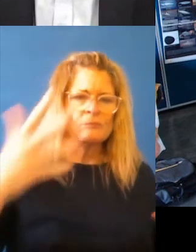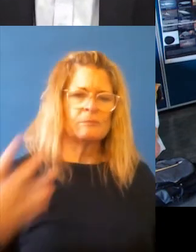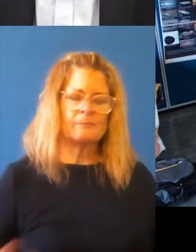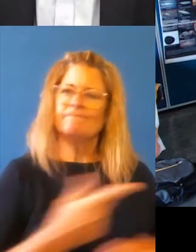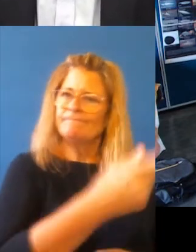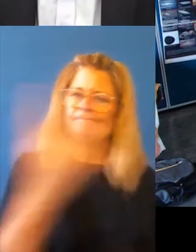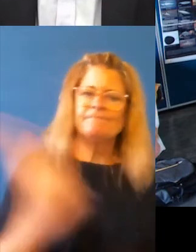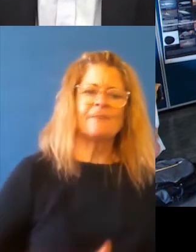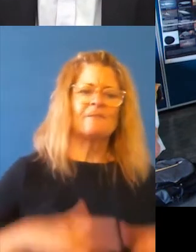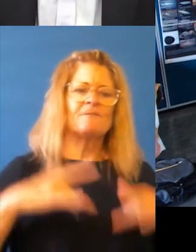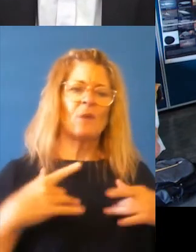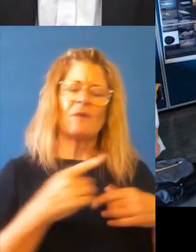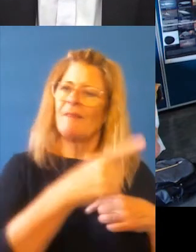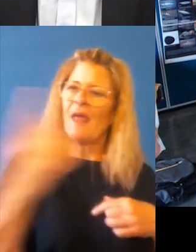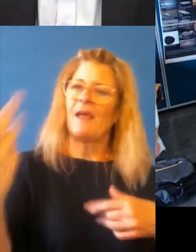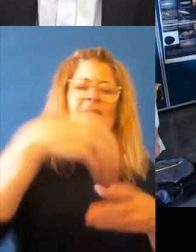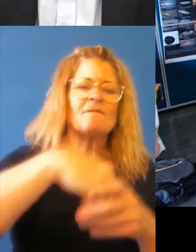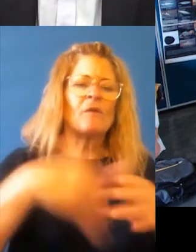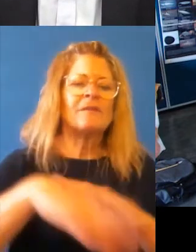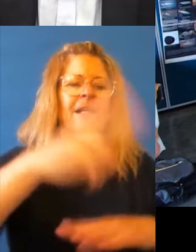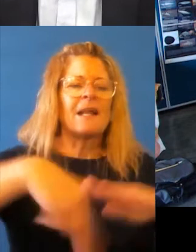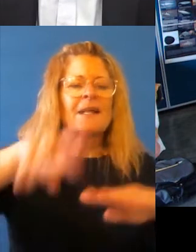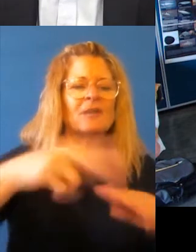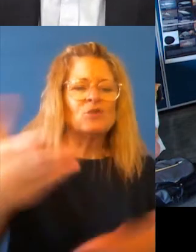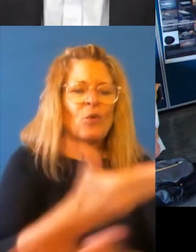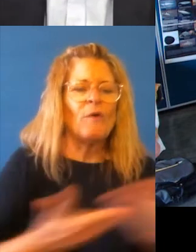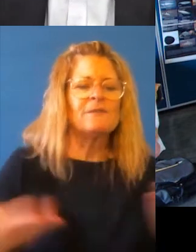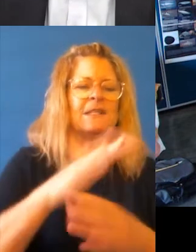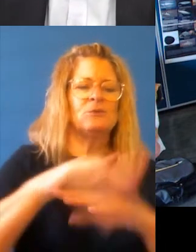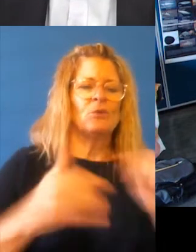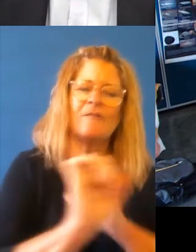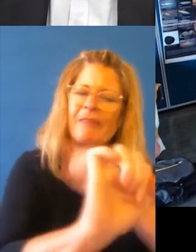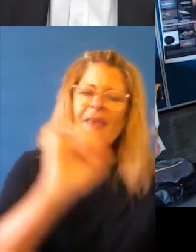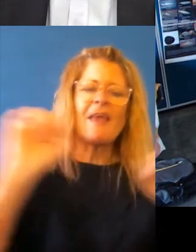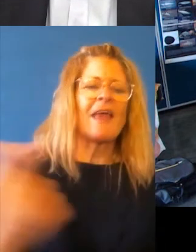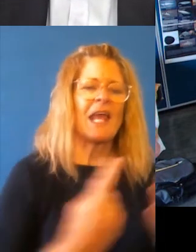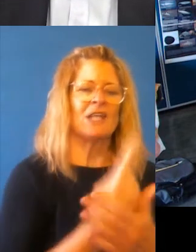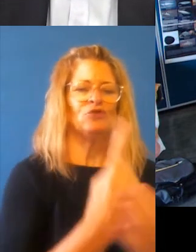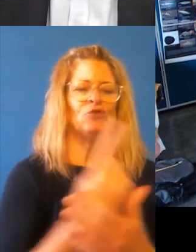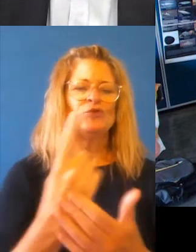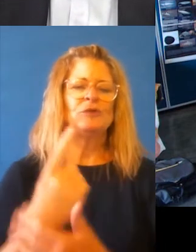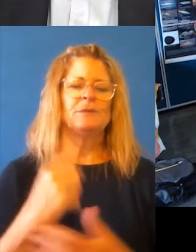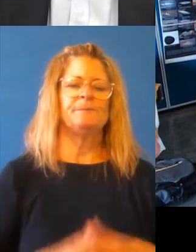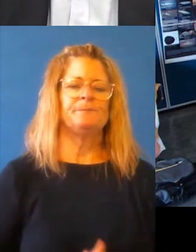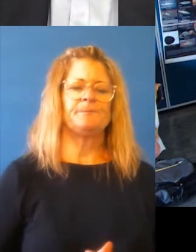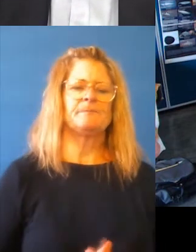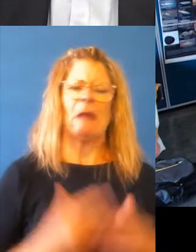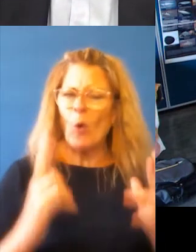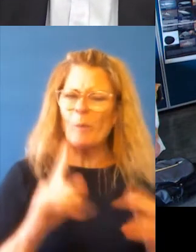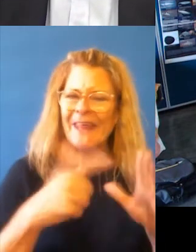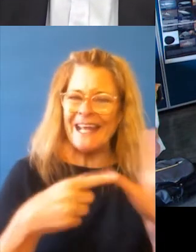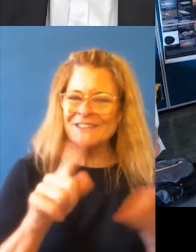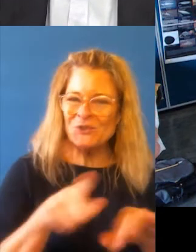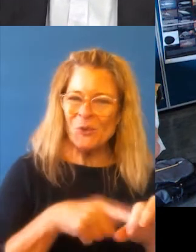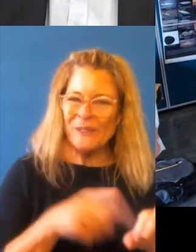national conversation around their issues. I'm not sure if I answered your question. No, thank